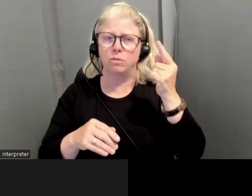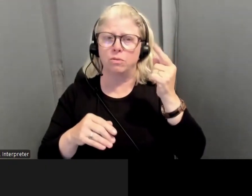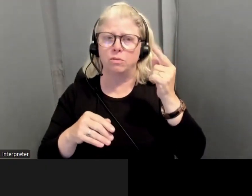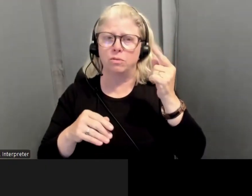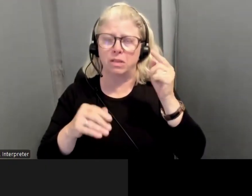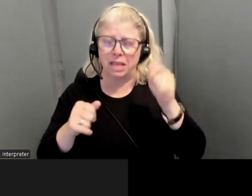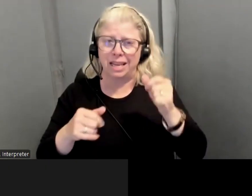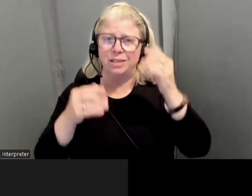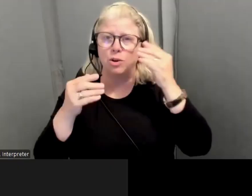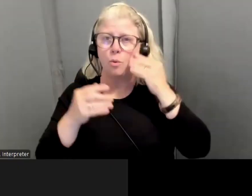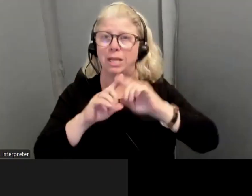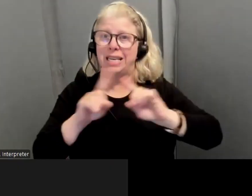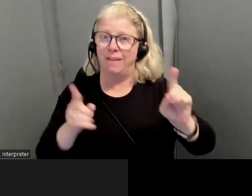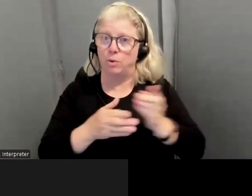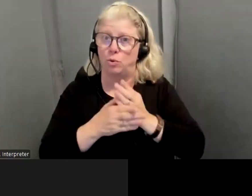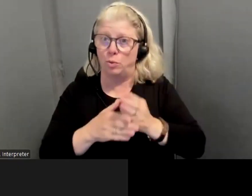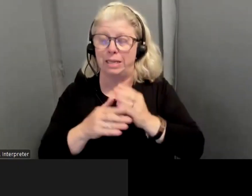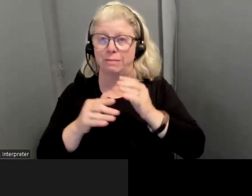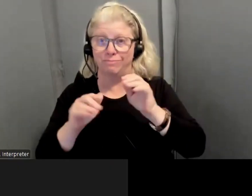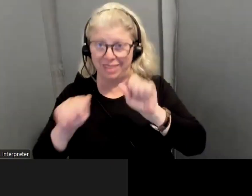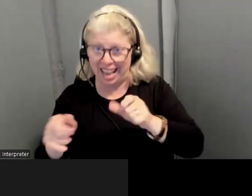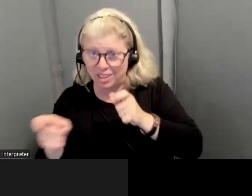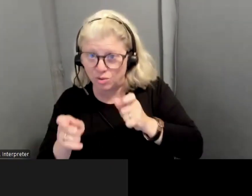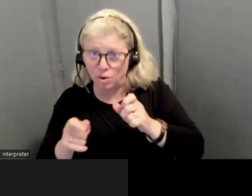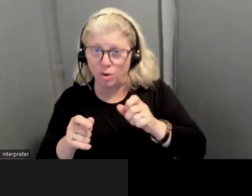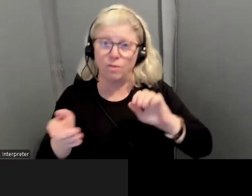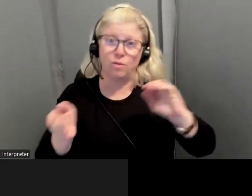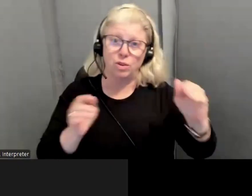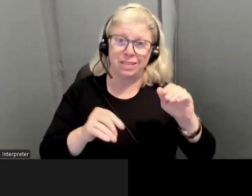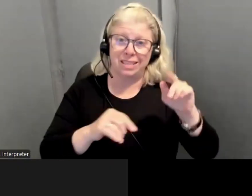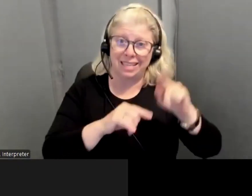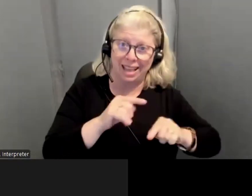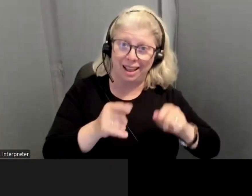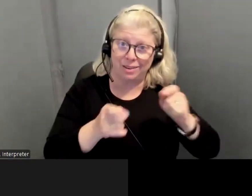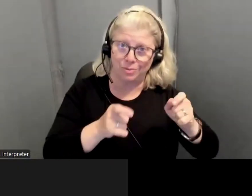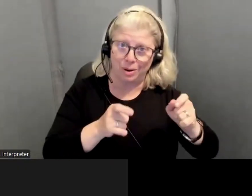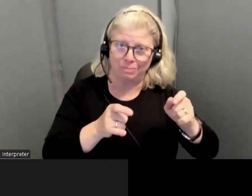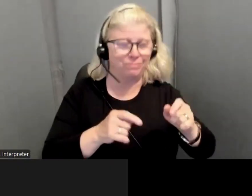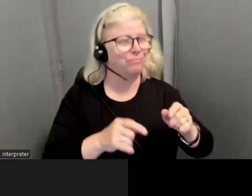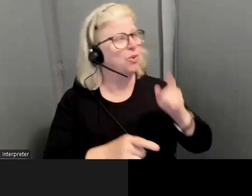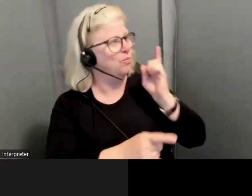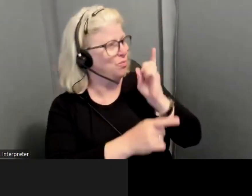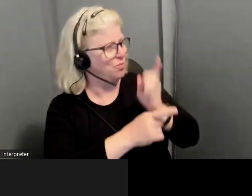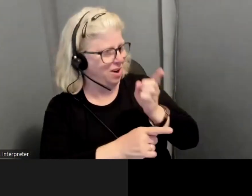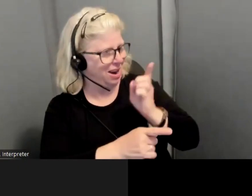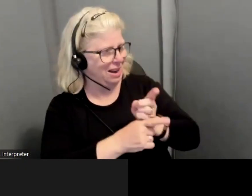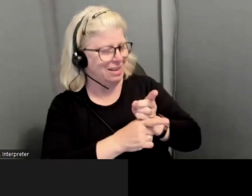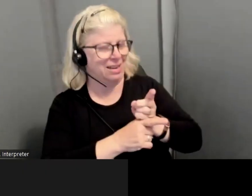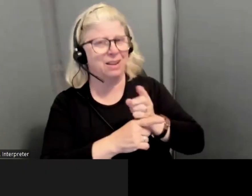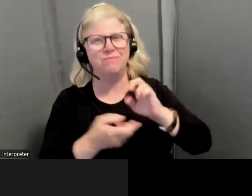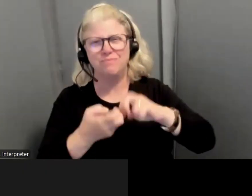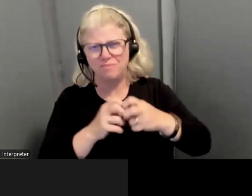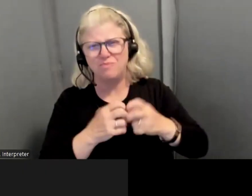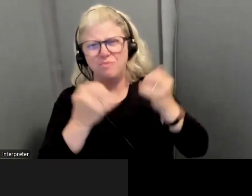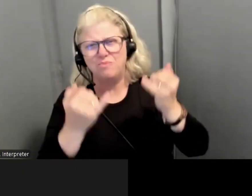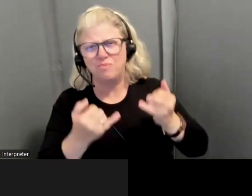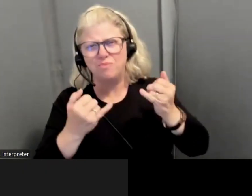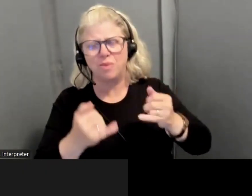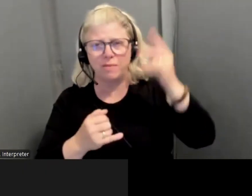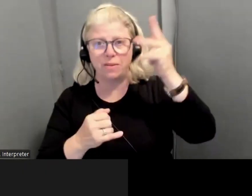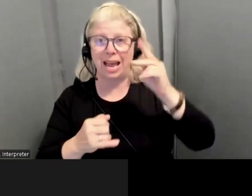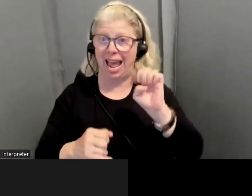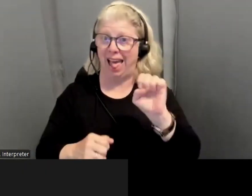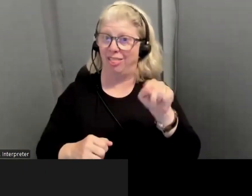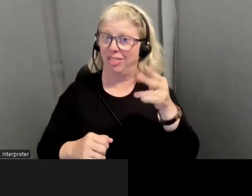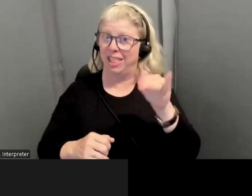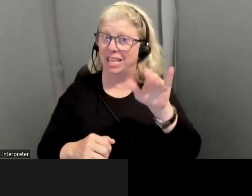that distinction. Correct. Yeah. So one of the problems with modern contemporary philosophy is that ethics itself